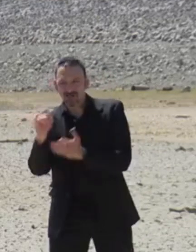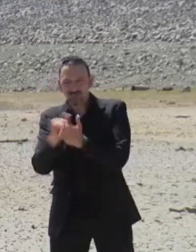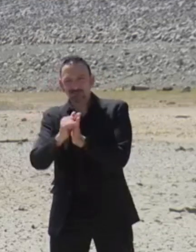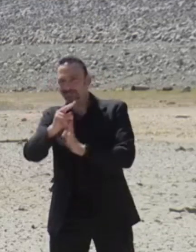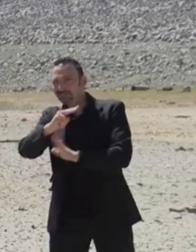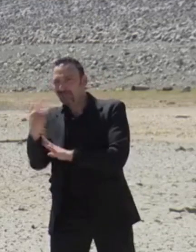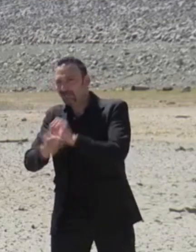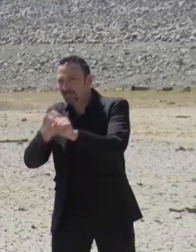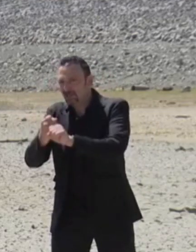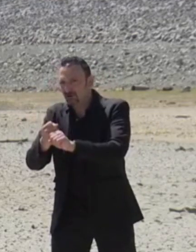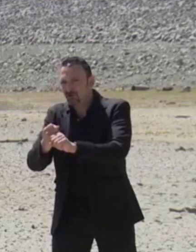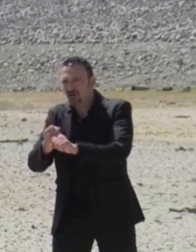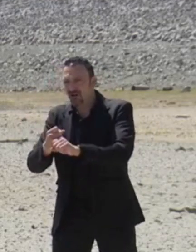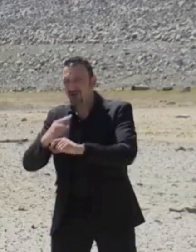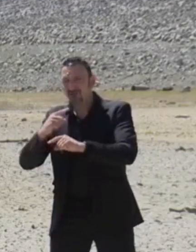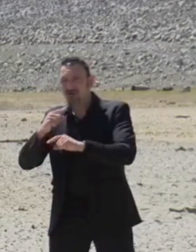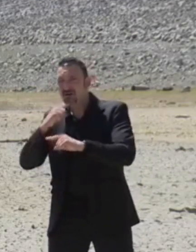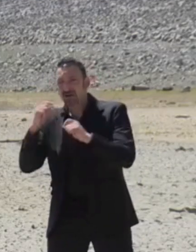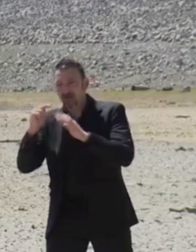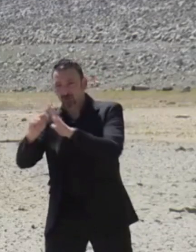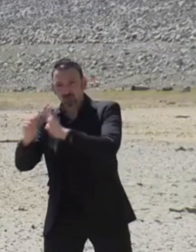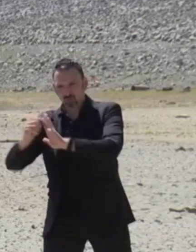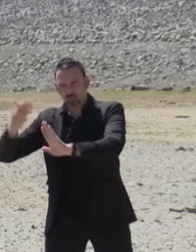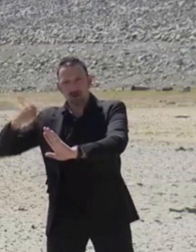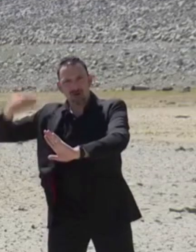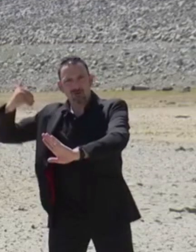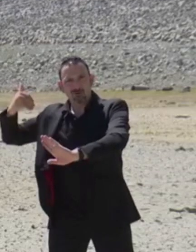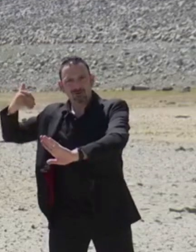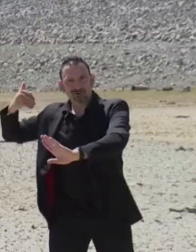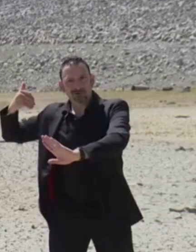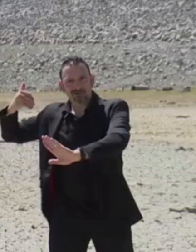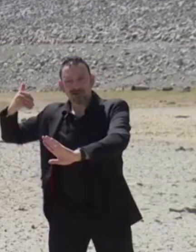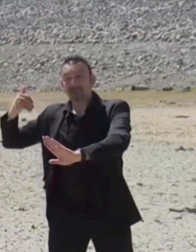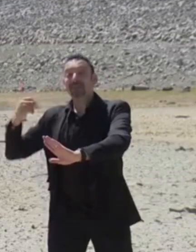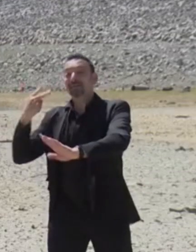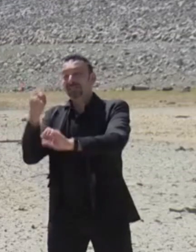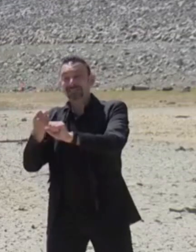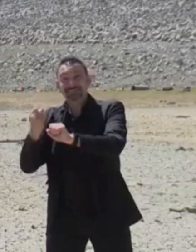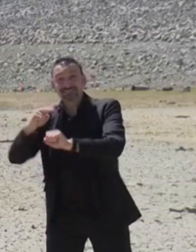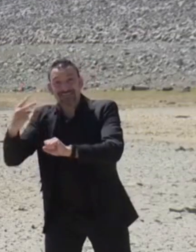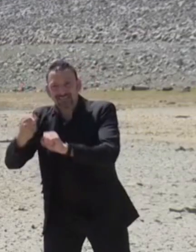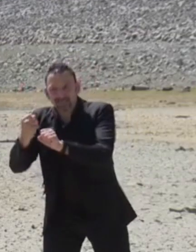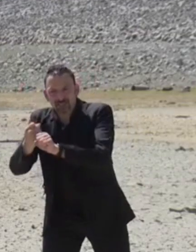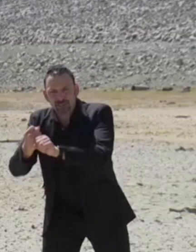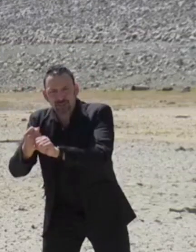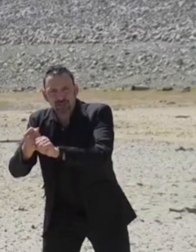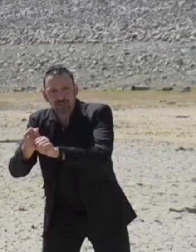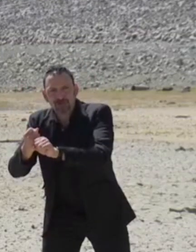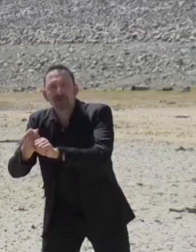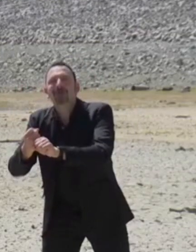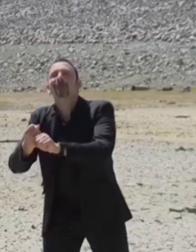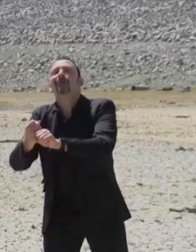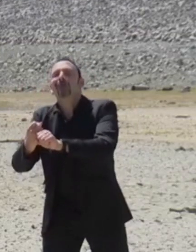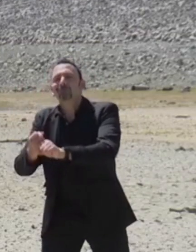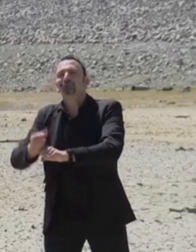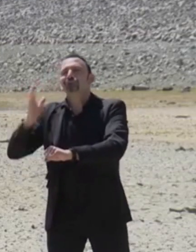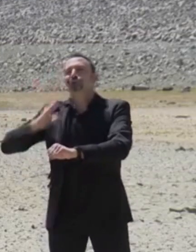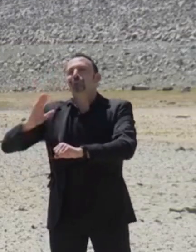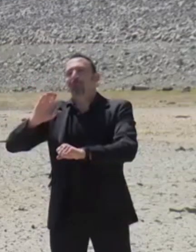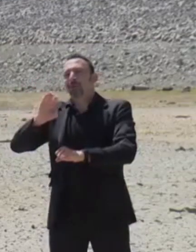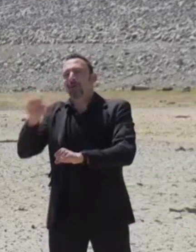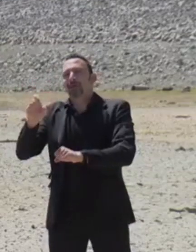of that 5-year drought. You may recall it wasn't a year later that Governor Brown formalized those mandates